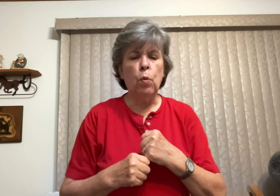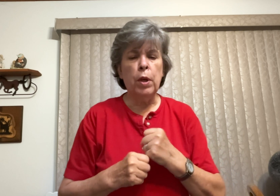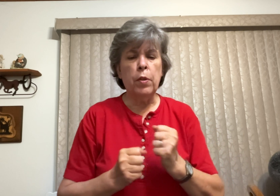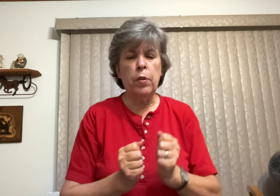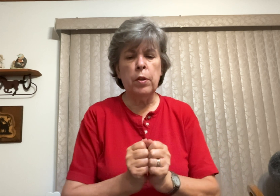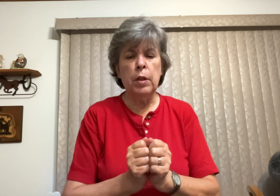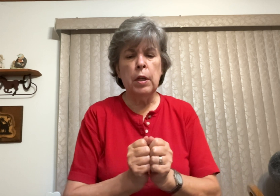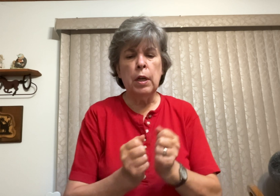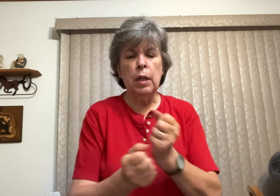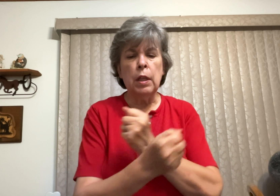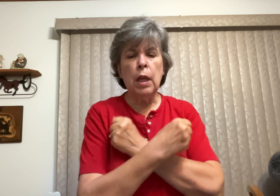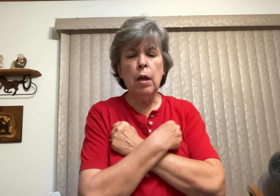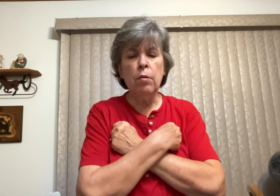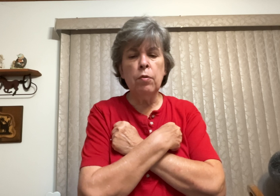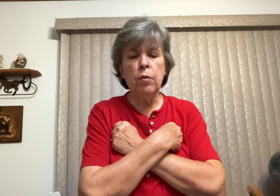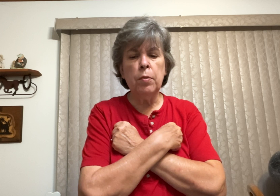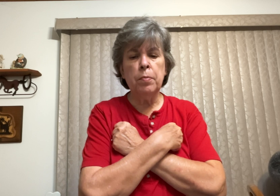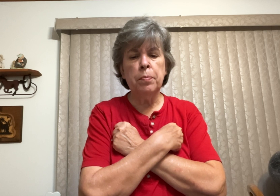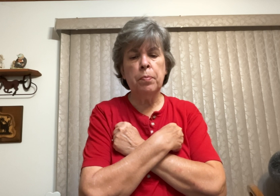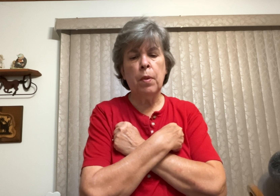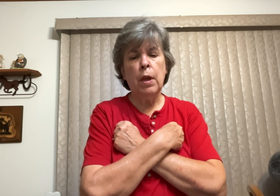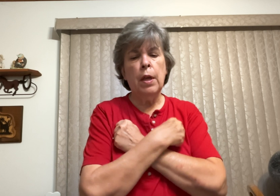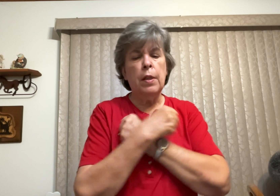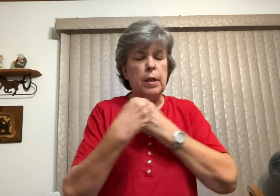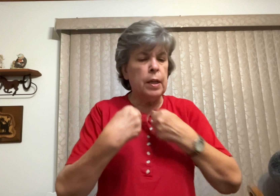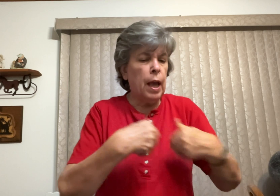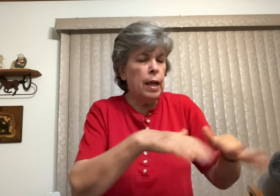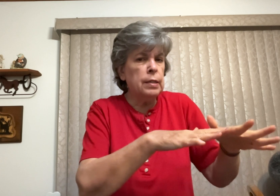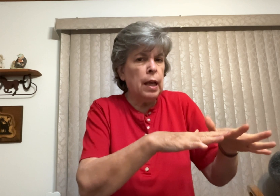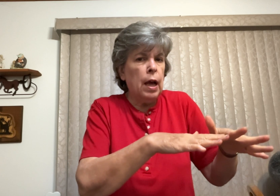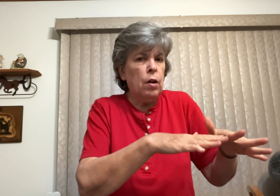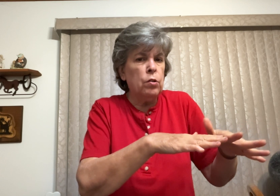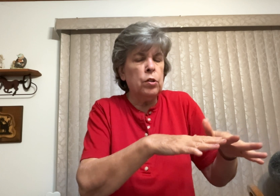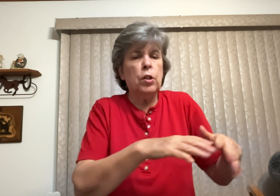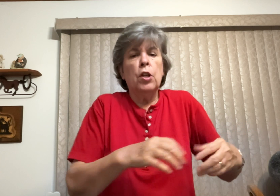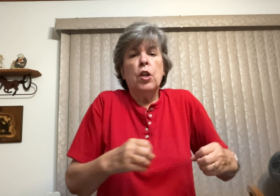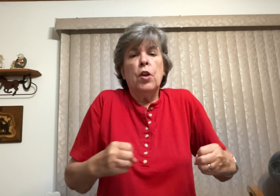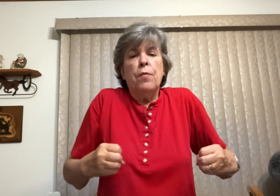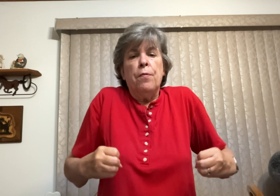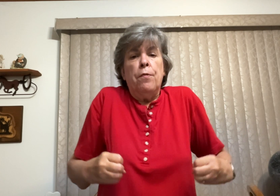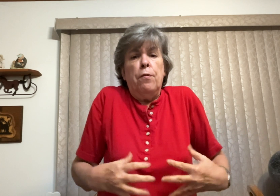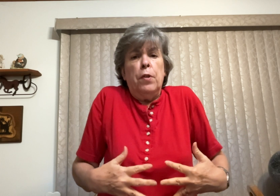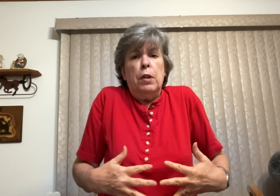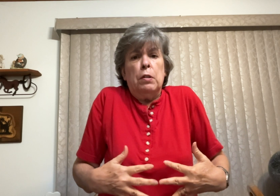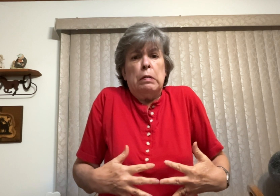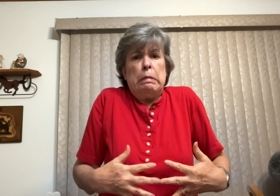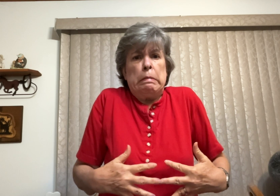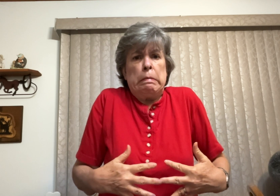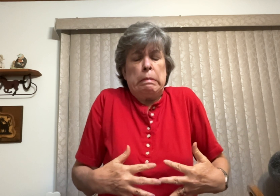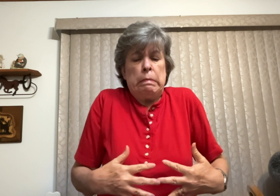with a love that casts out fear.